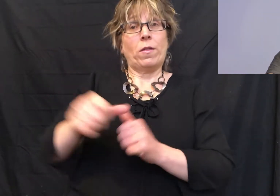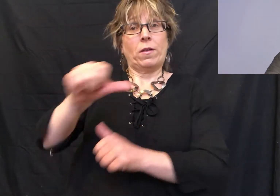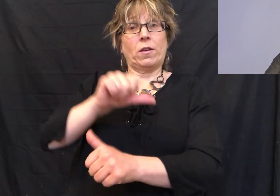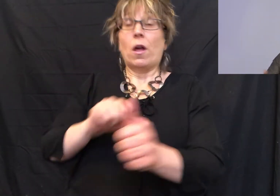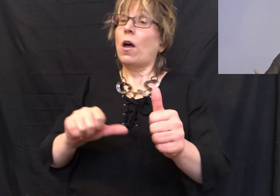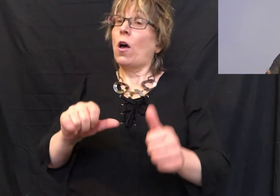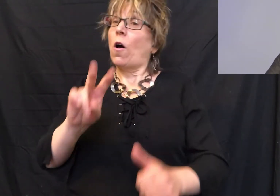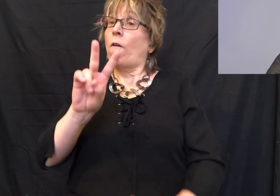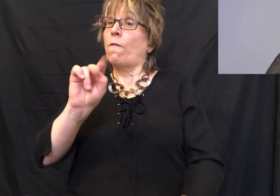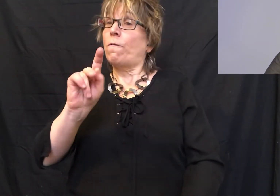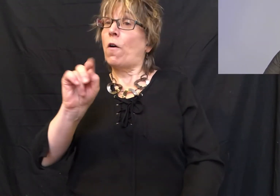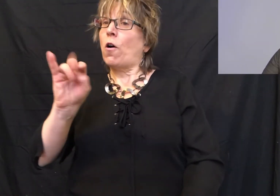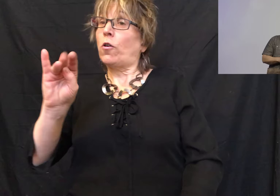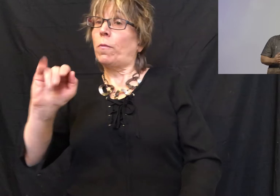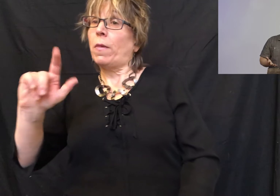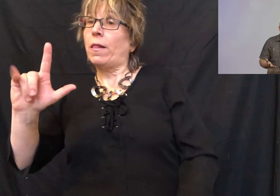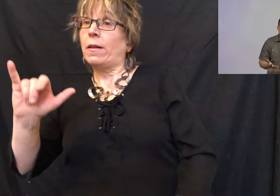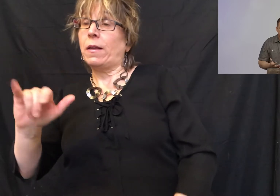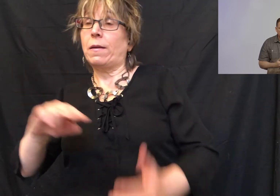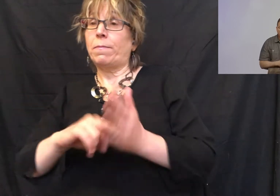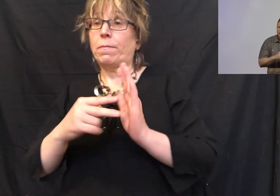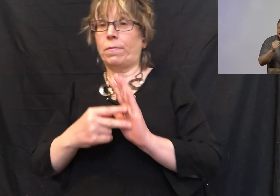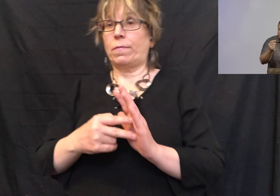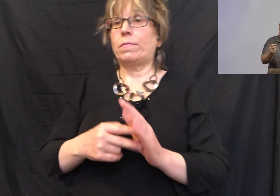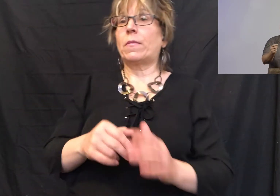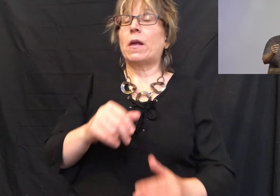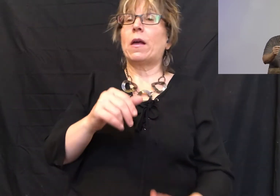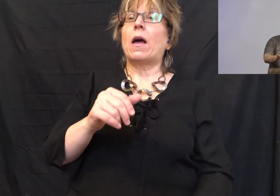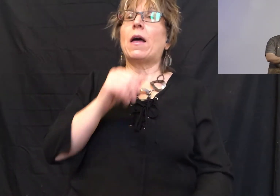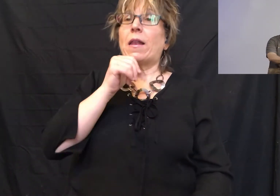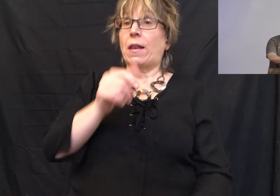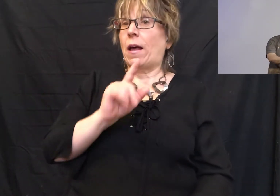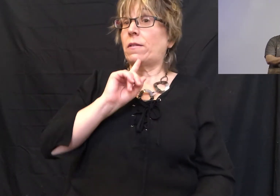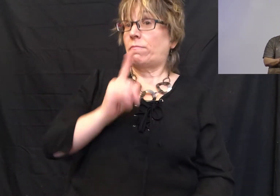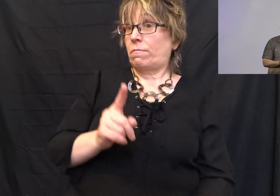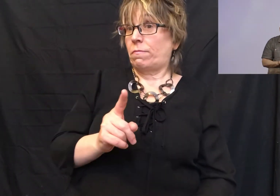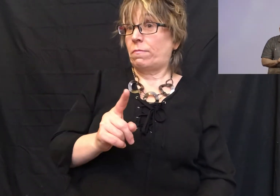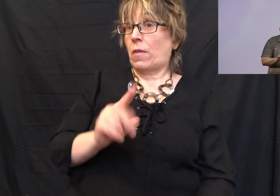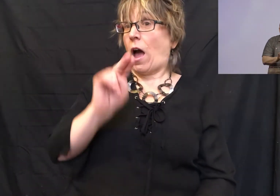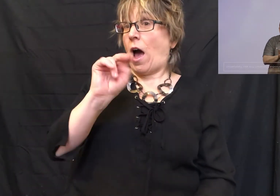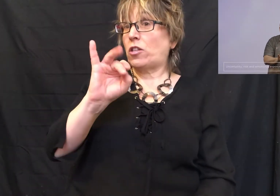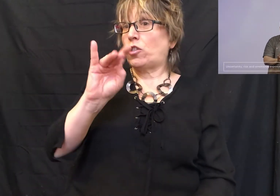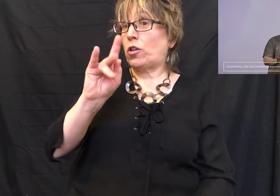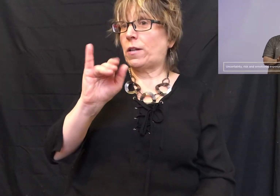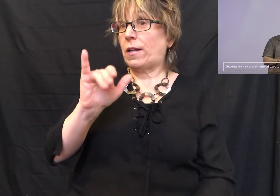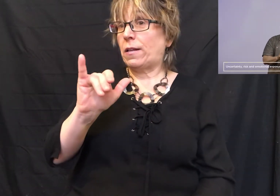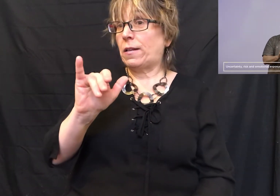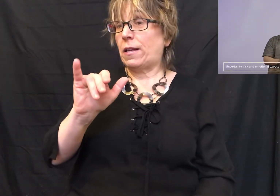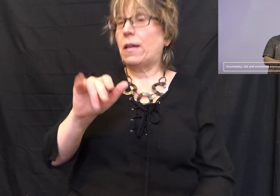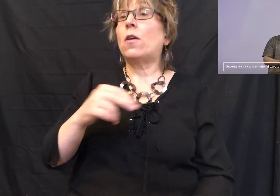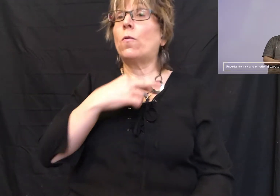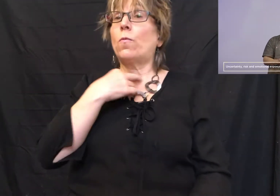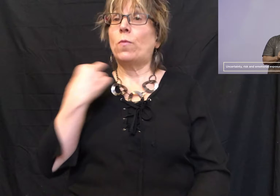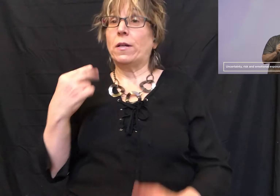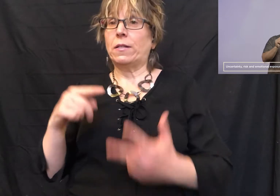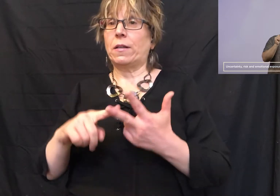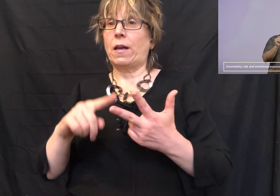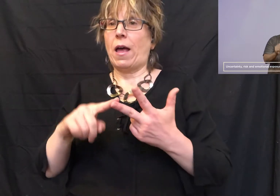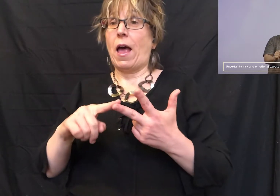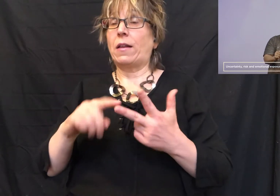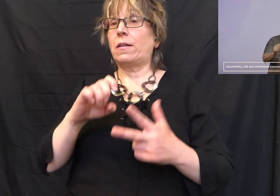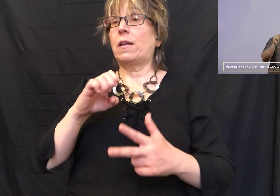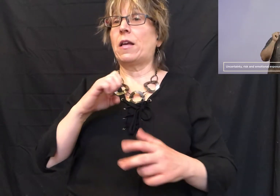other. The definition of vulnerability is simply this: uncertainty, I know this is going to sound so fun, uncertainty, risk,